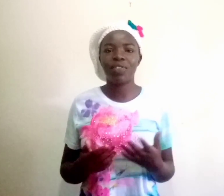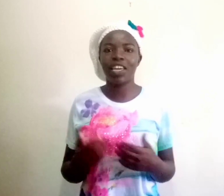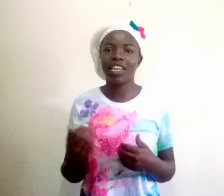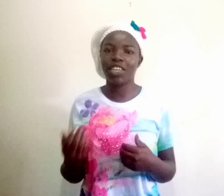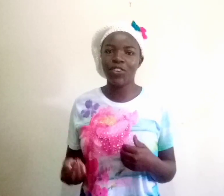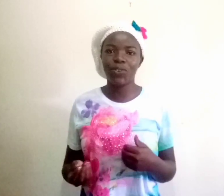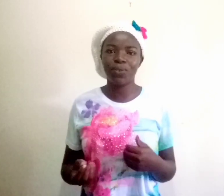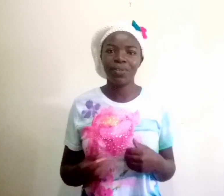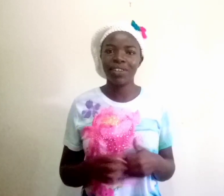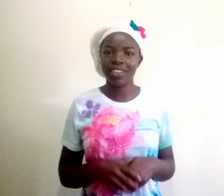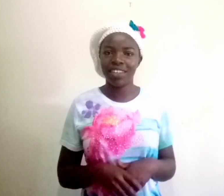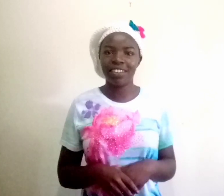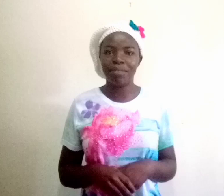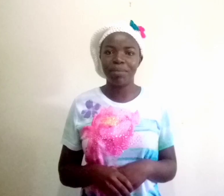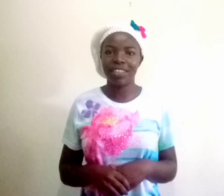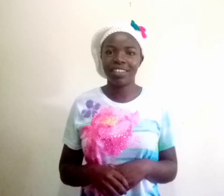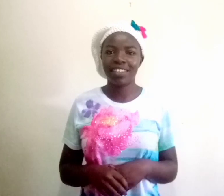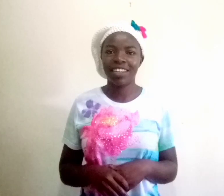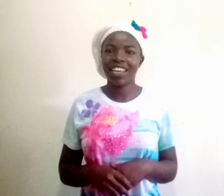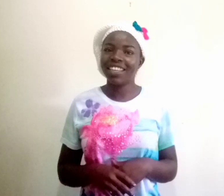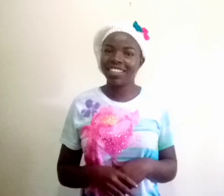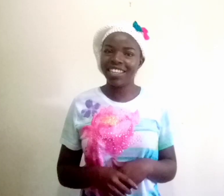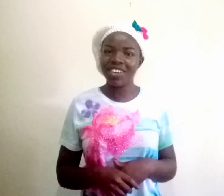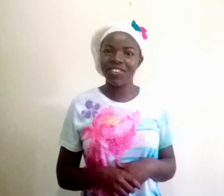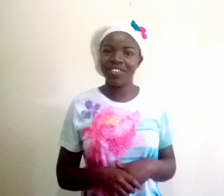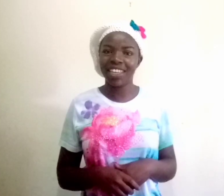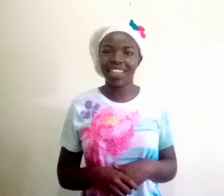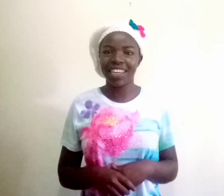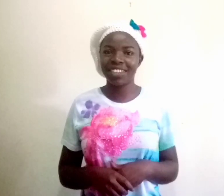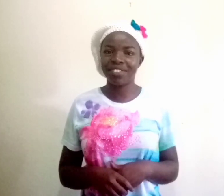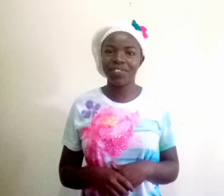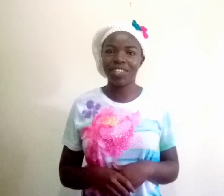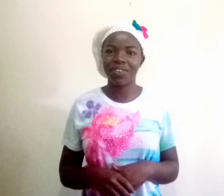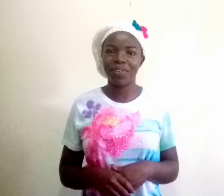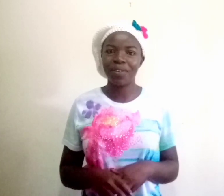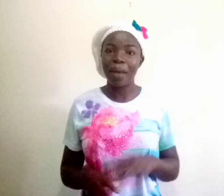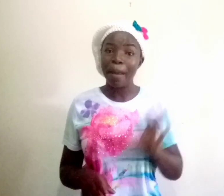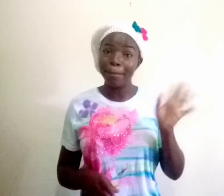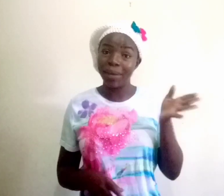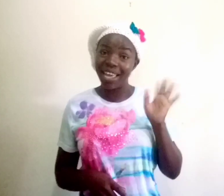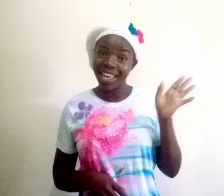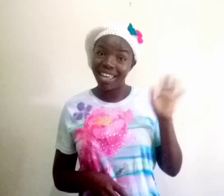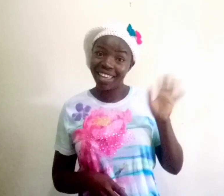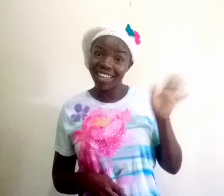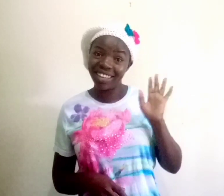of the New Testament. See you in the next video. Bye.